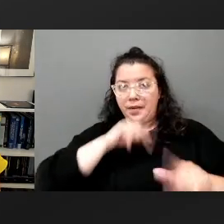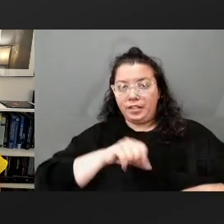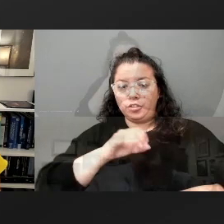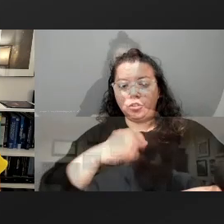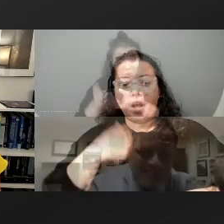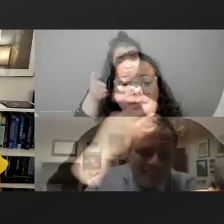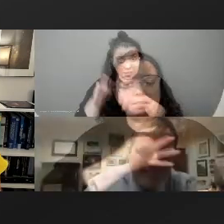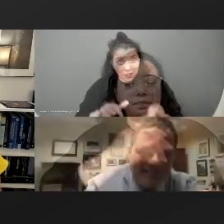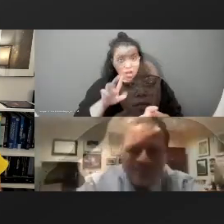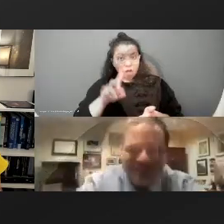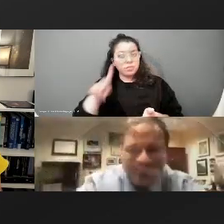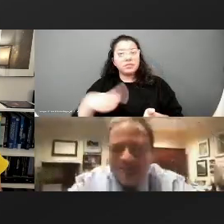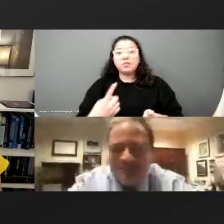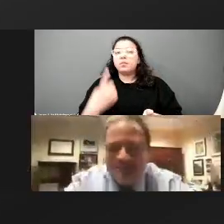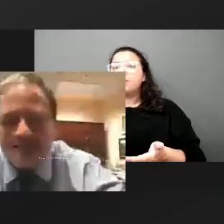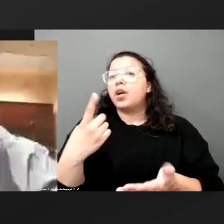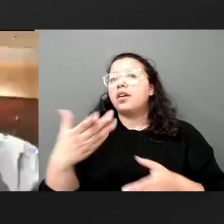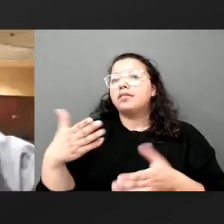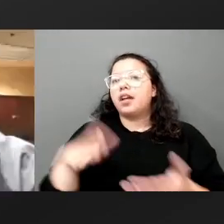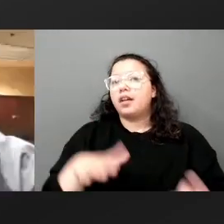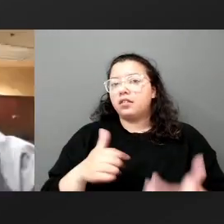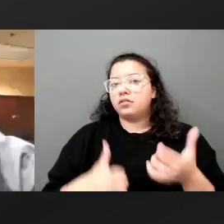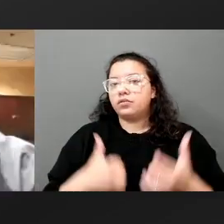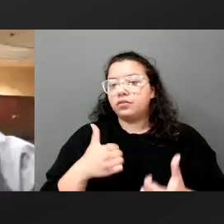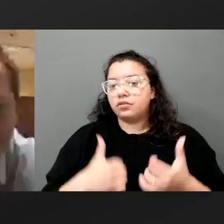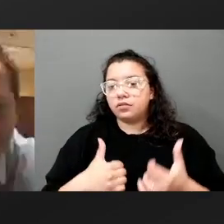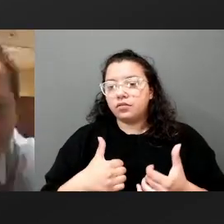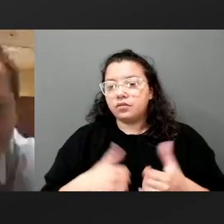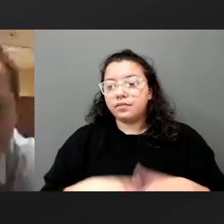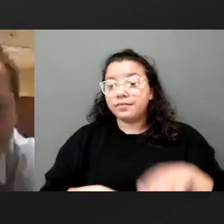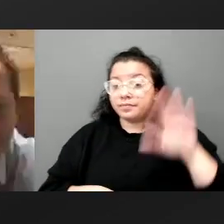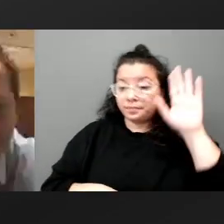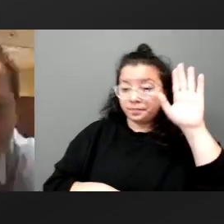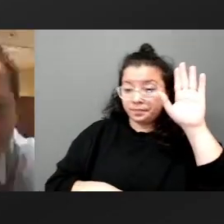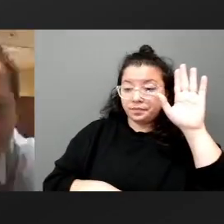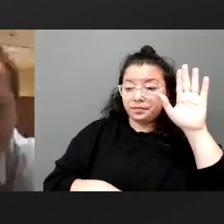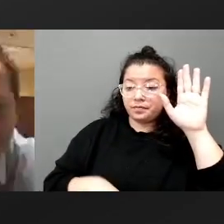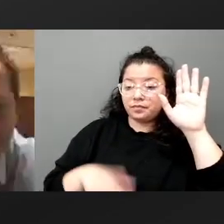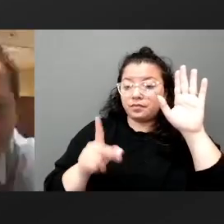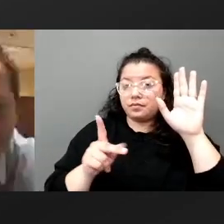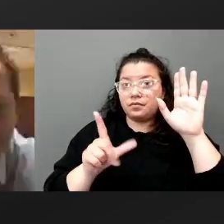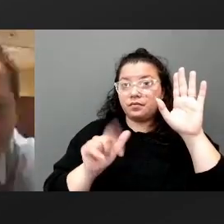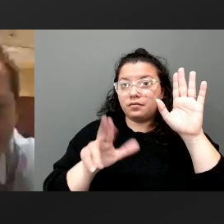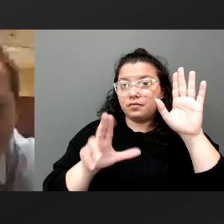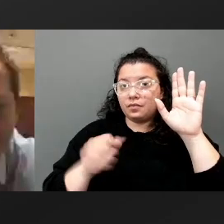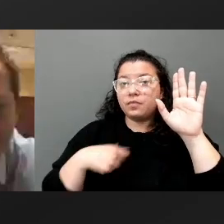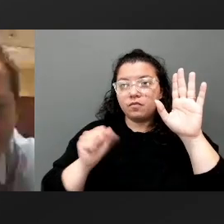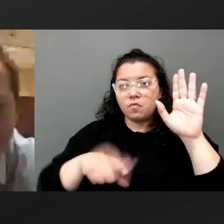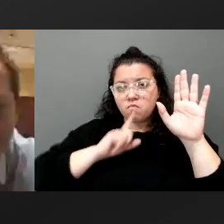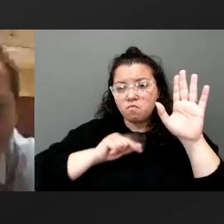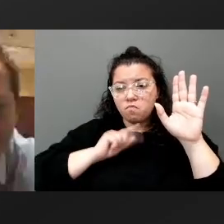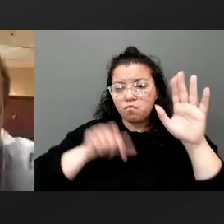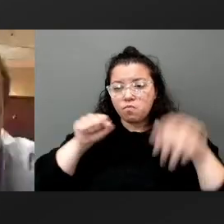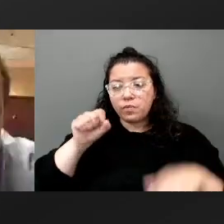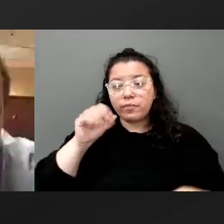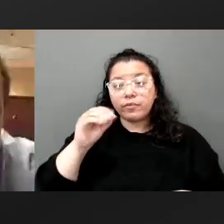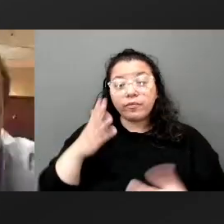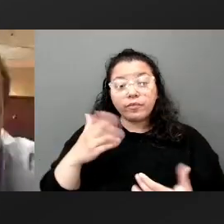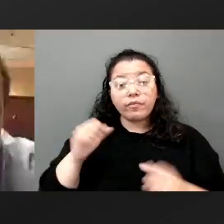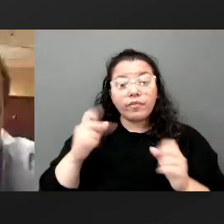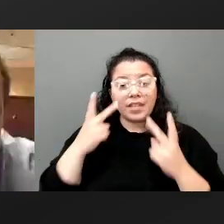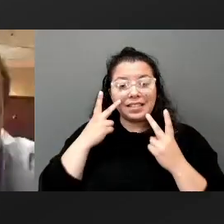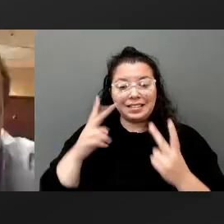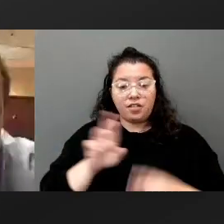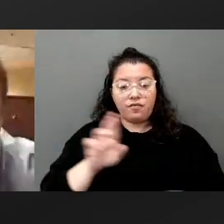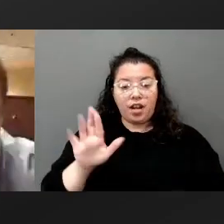side dying? Yes, I can take that. It's a great question. So the star that has